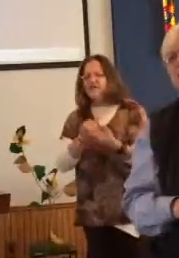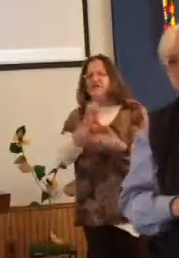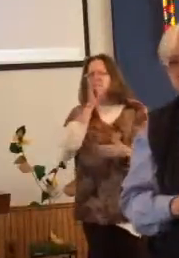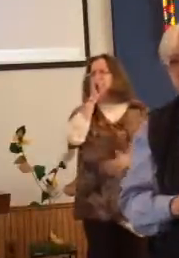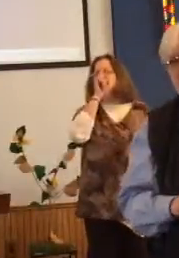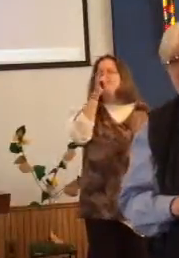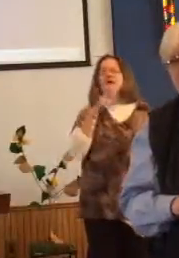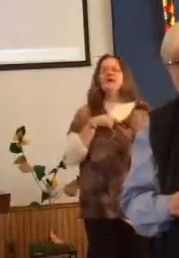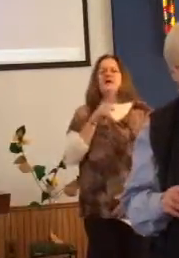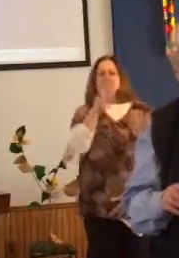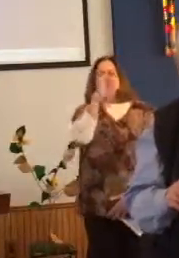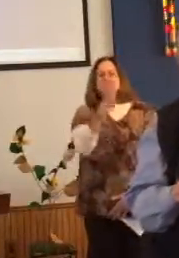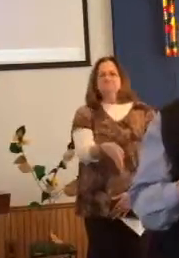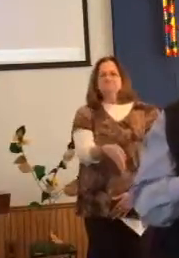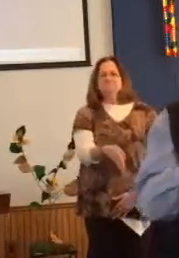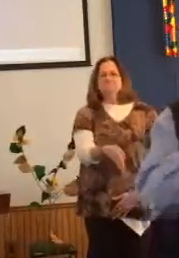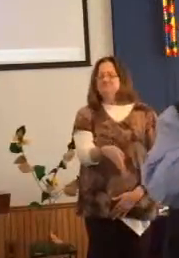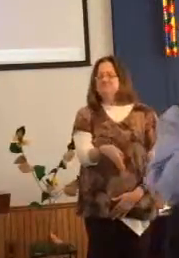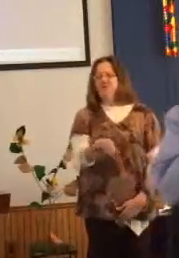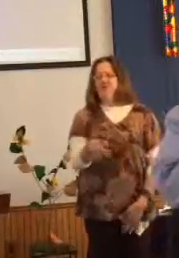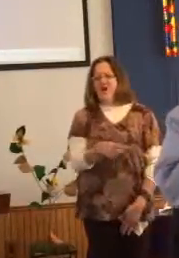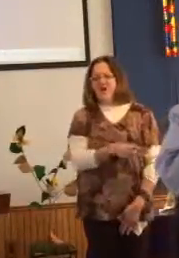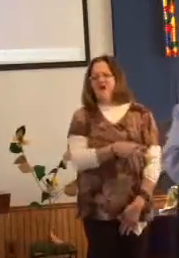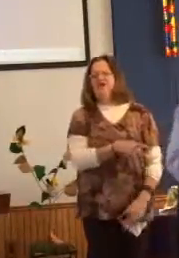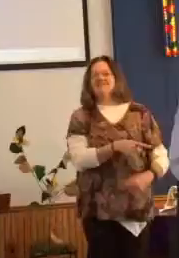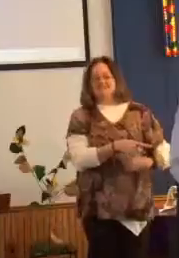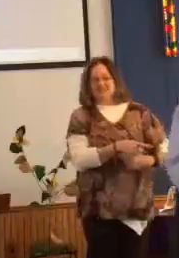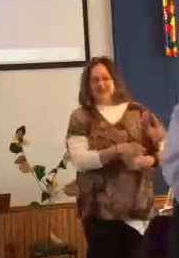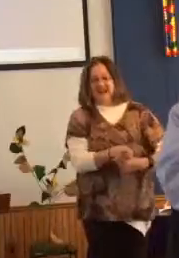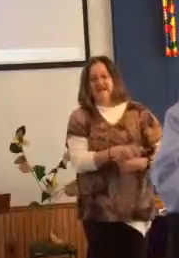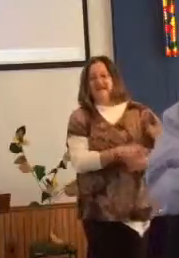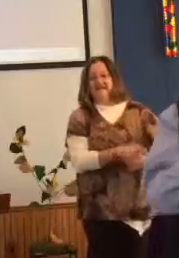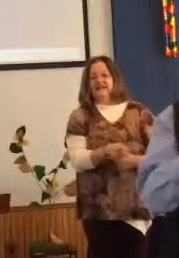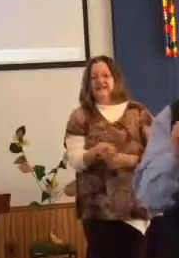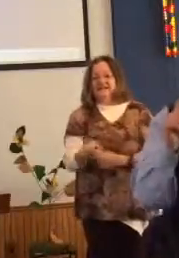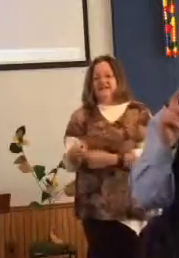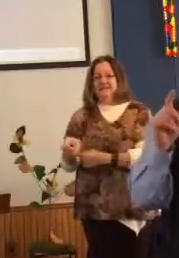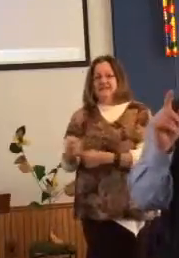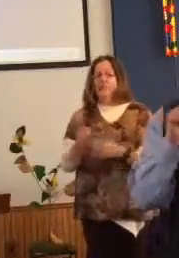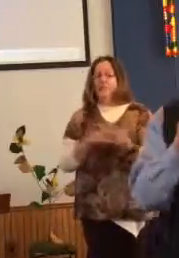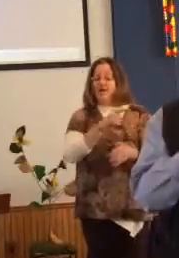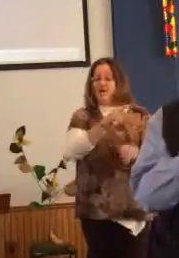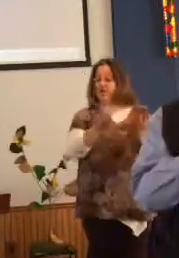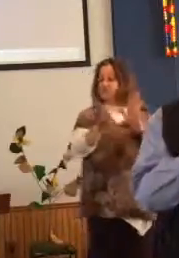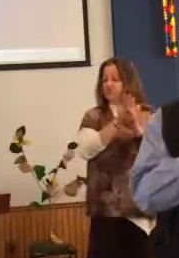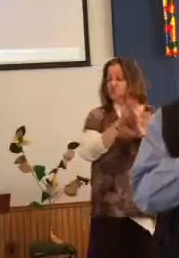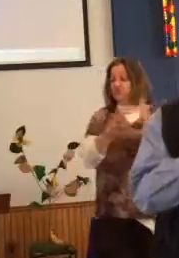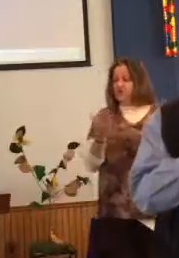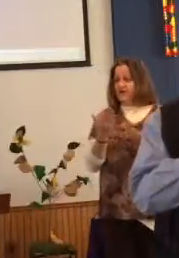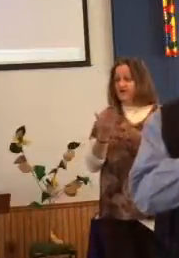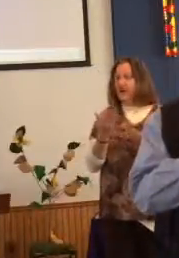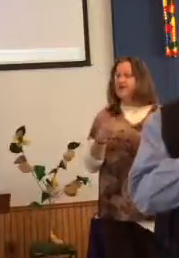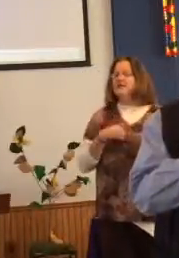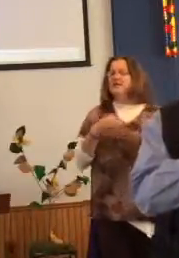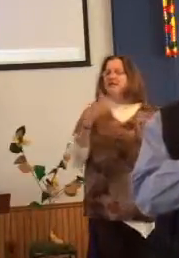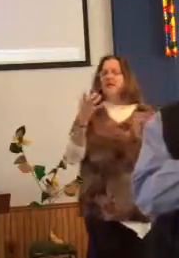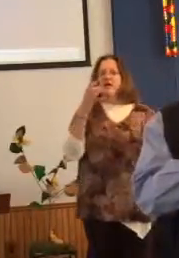least resistance. Rather, they chose the path of right.